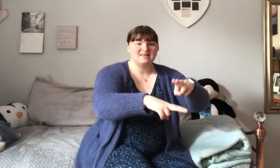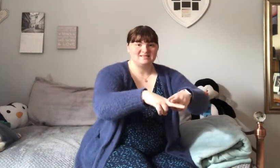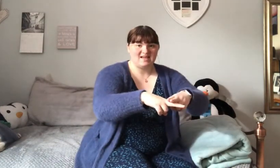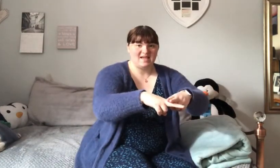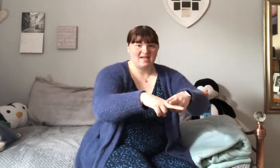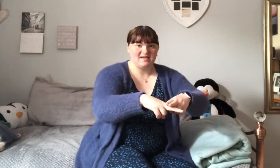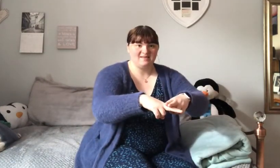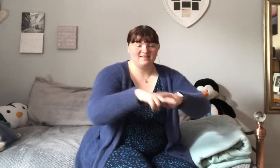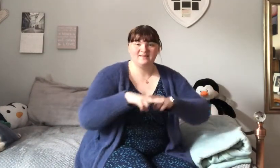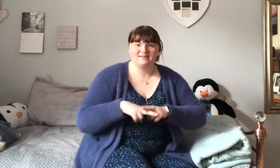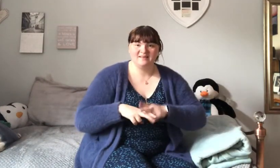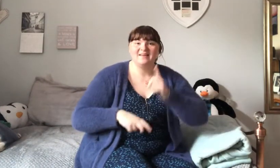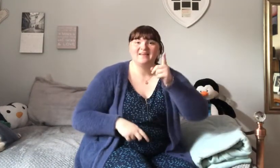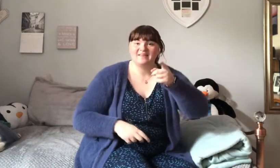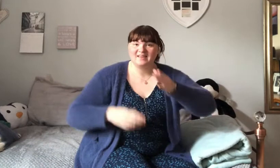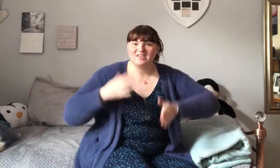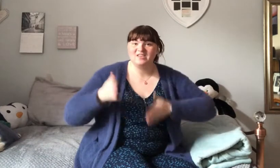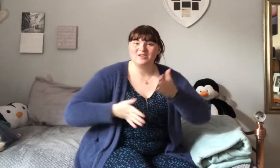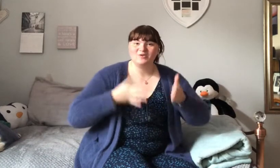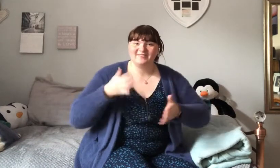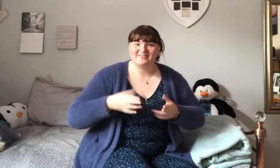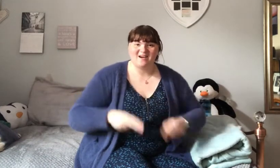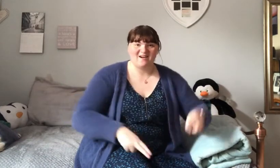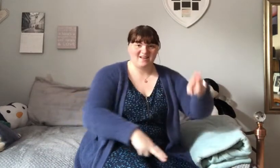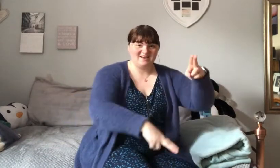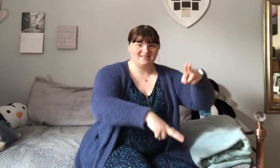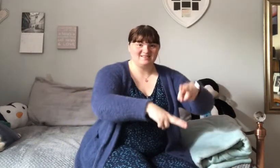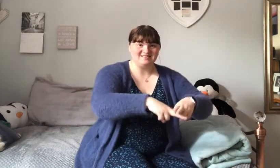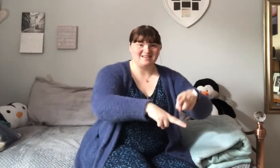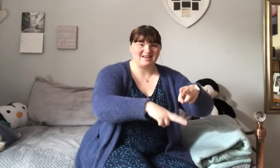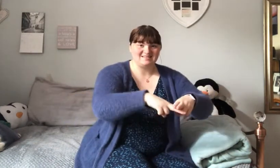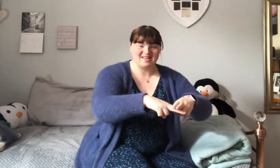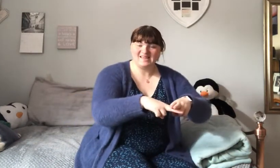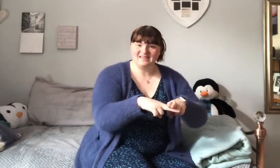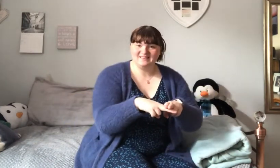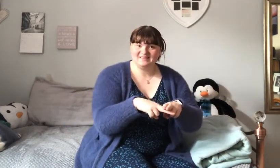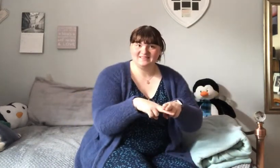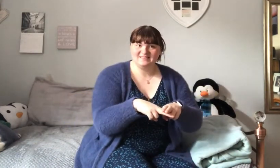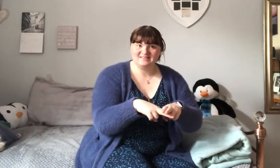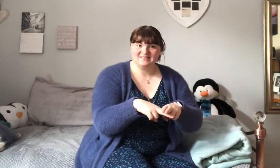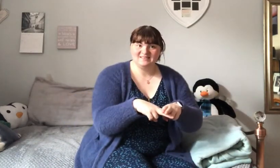Daddy. Can you sign Daddy?